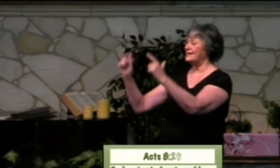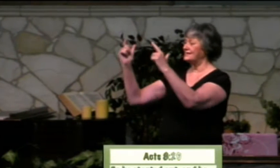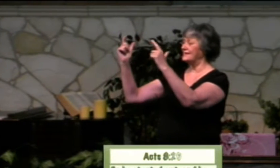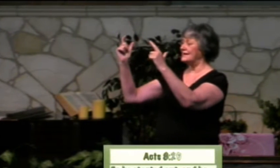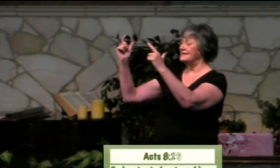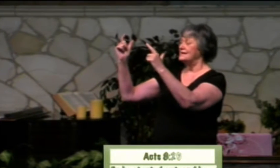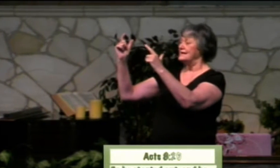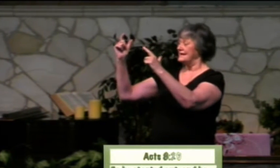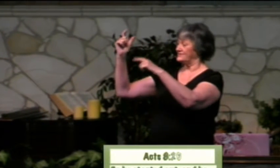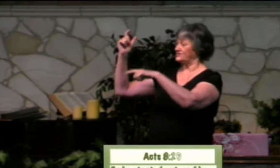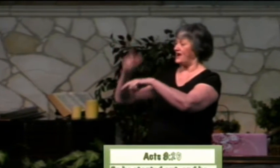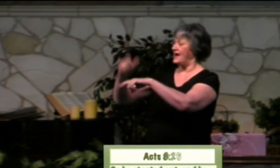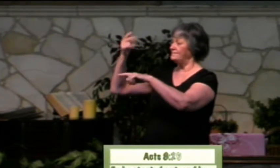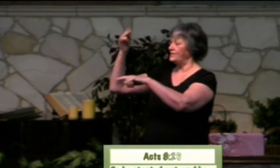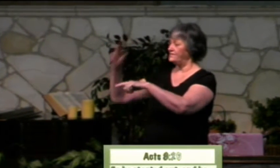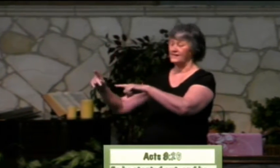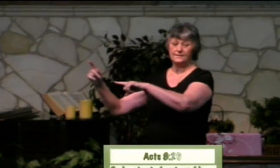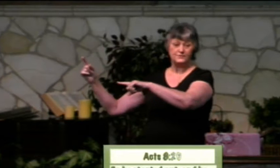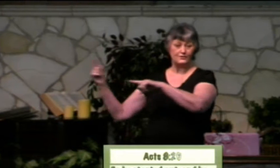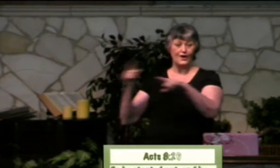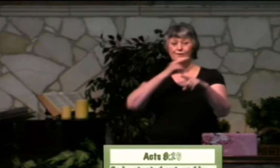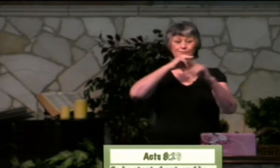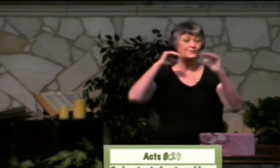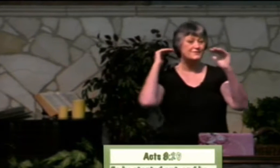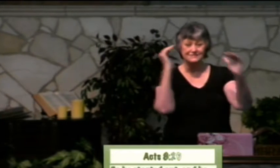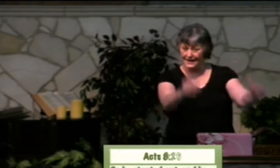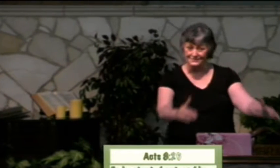suddenly it's time for Philip to go to the desert.